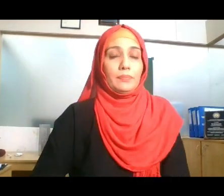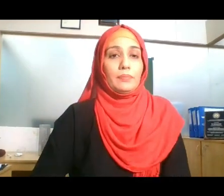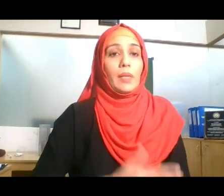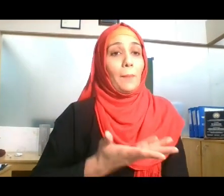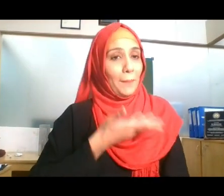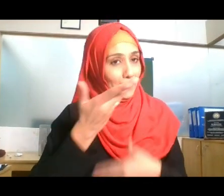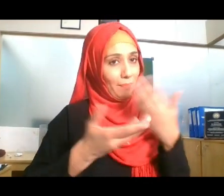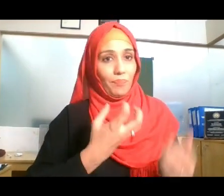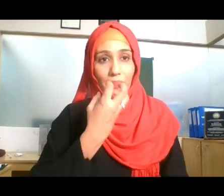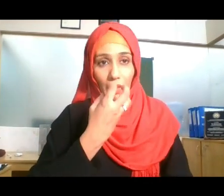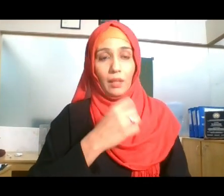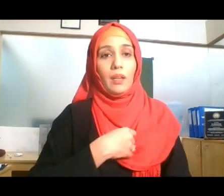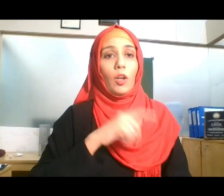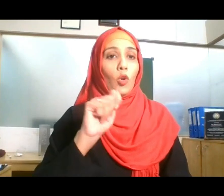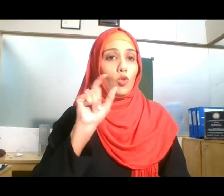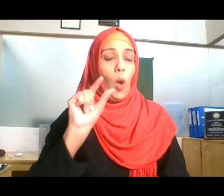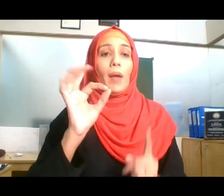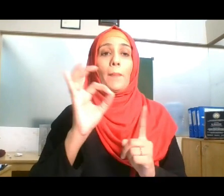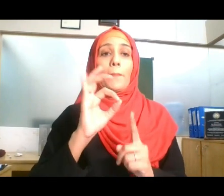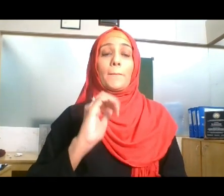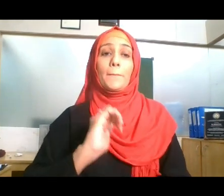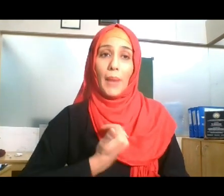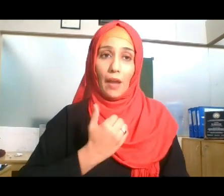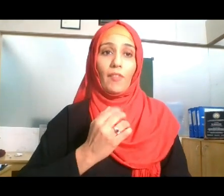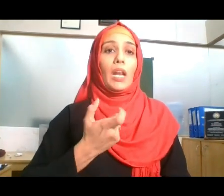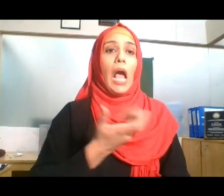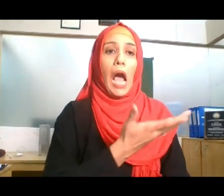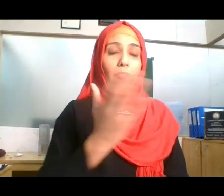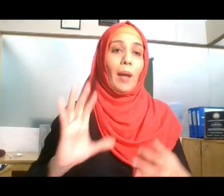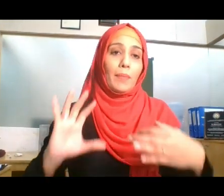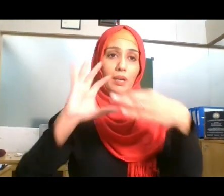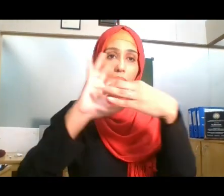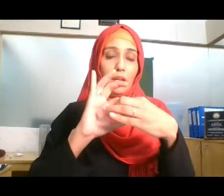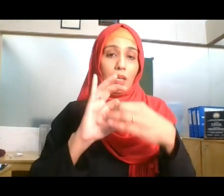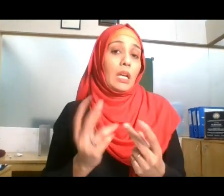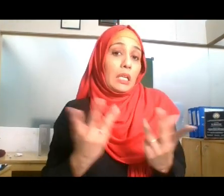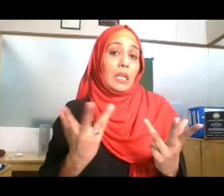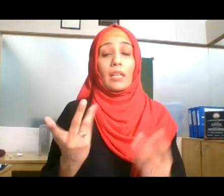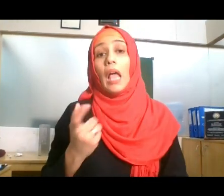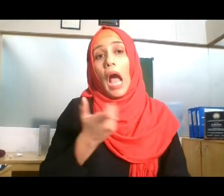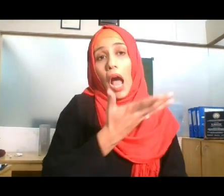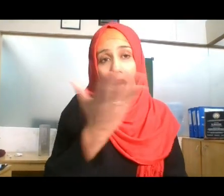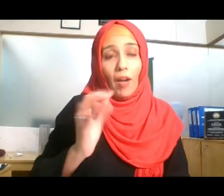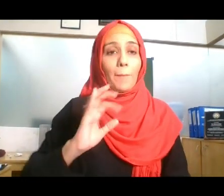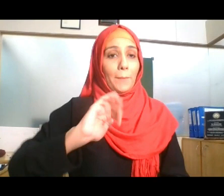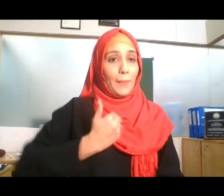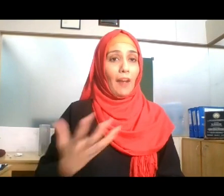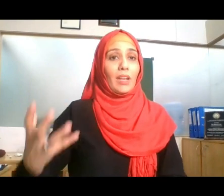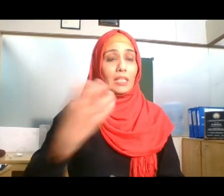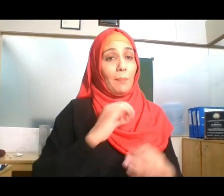us on this topic of public-private partnership, actually, and what can be done and how public-private partnerships